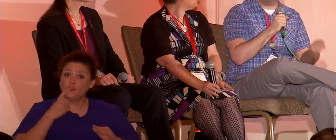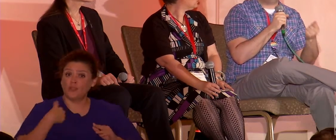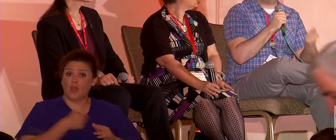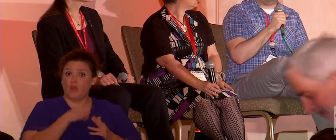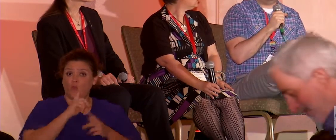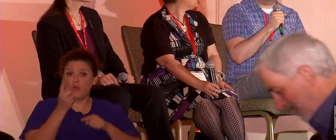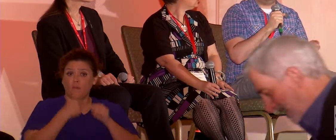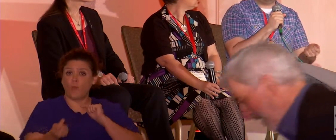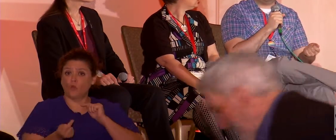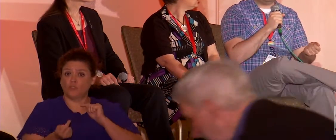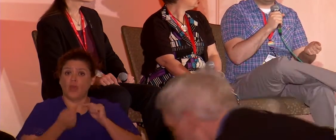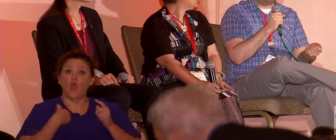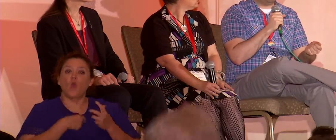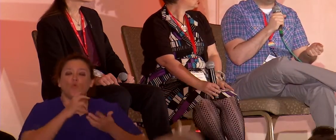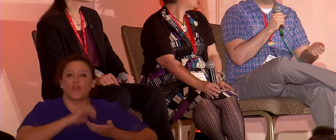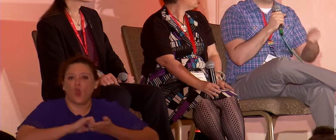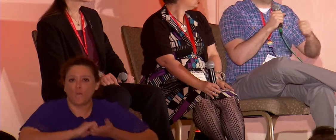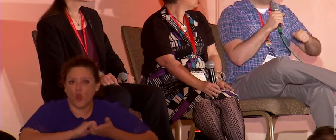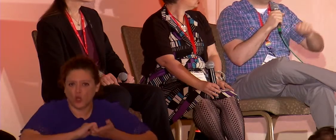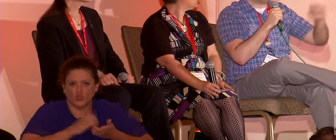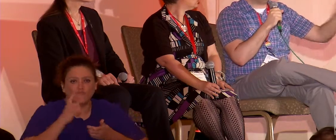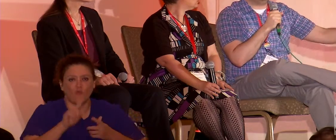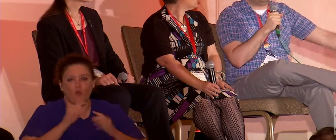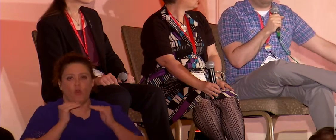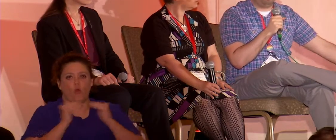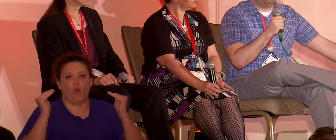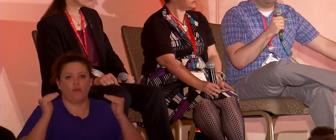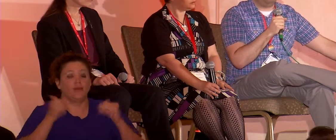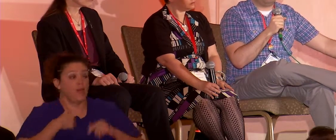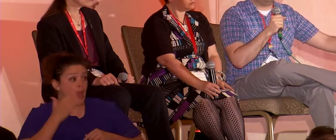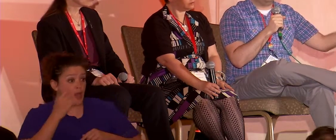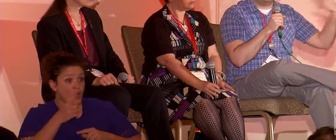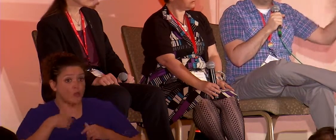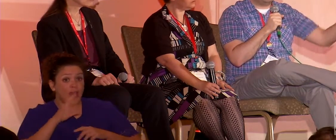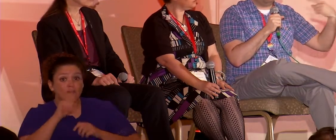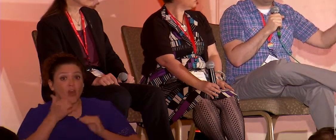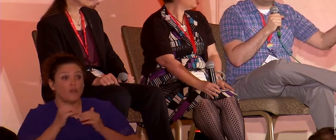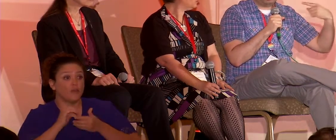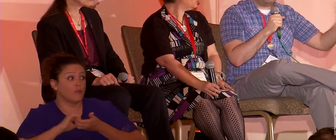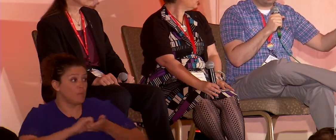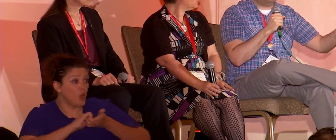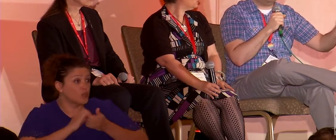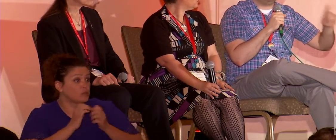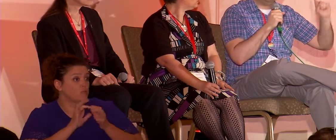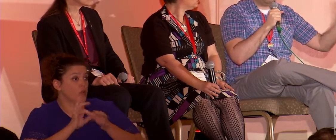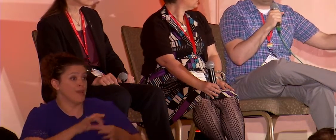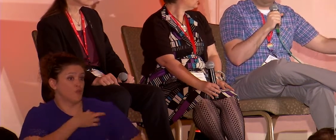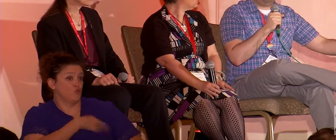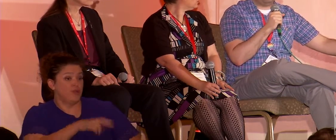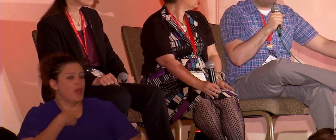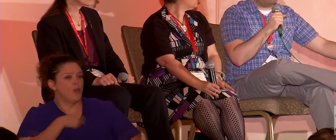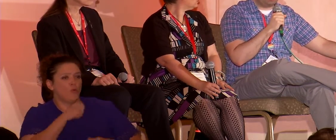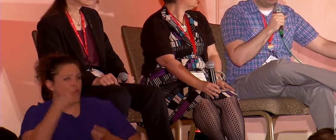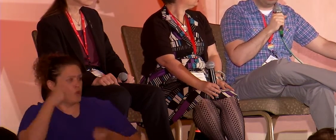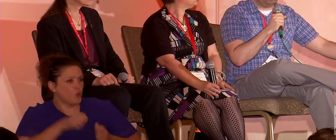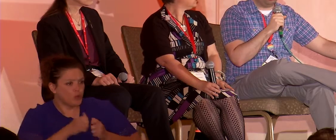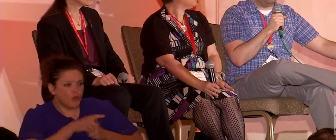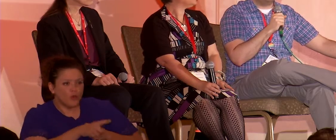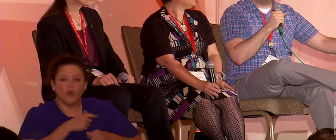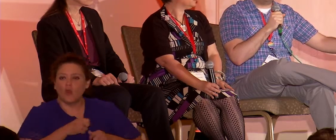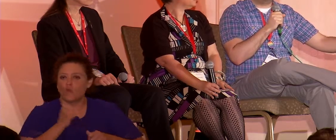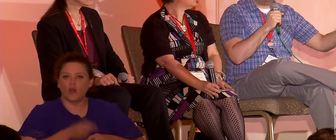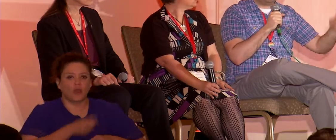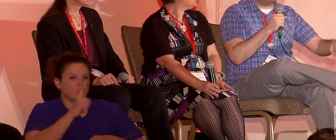are partners for LGBT equality. And I know that you have these other partners of faith, and we don't agree on that at all, and we're not going to shut up about it